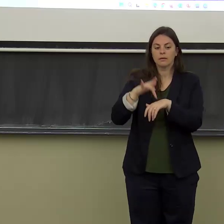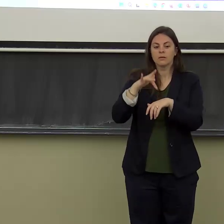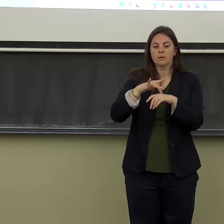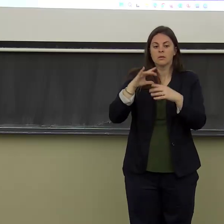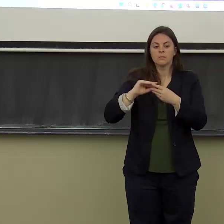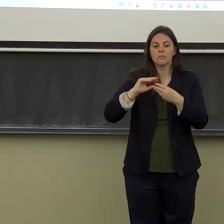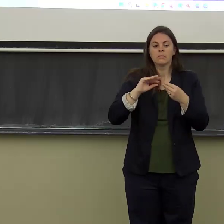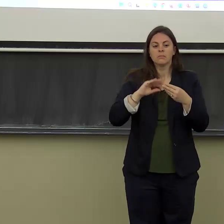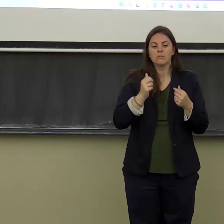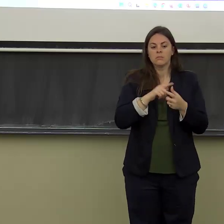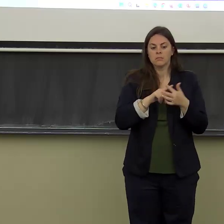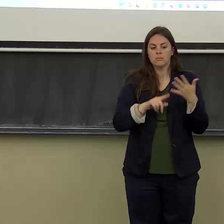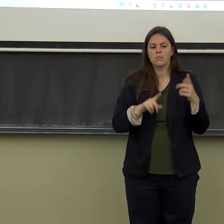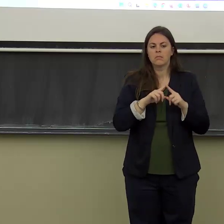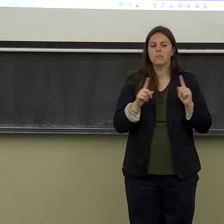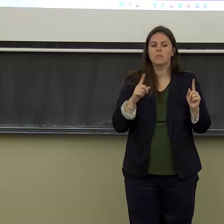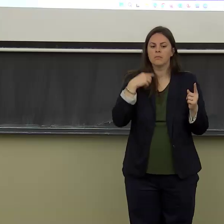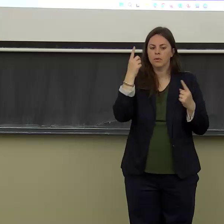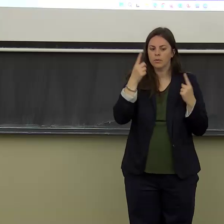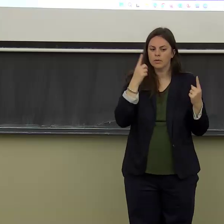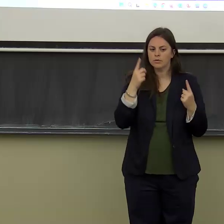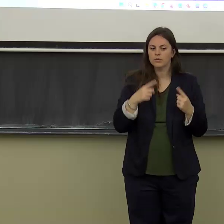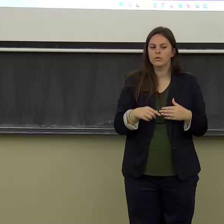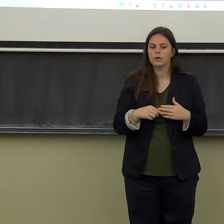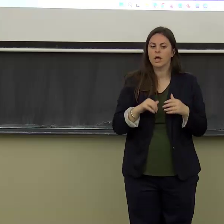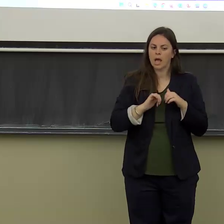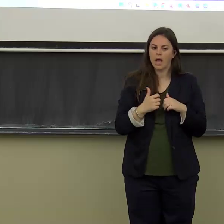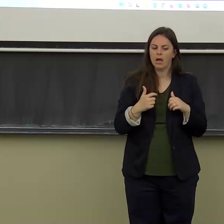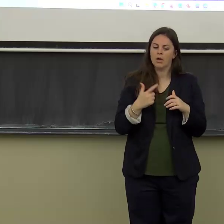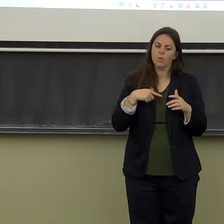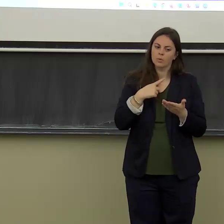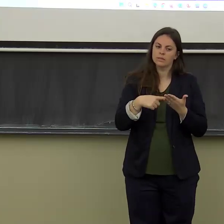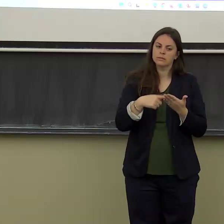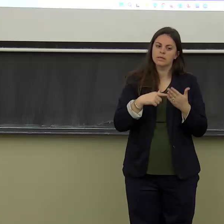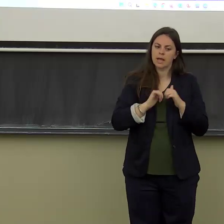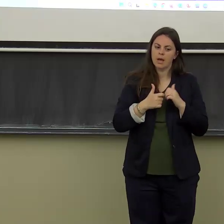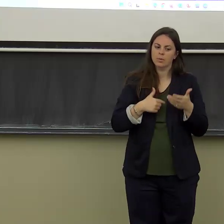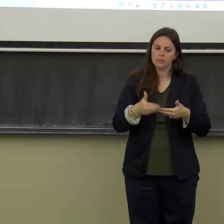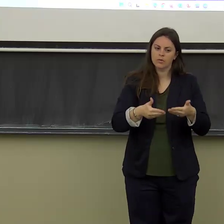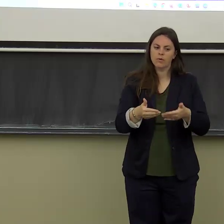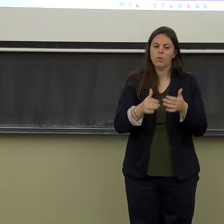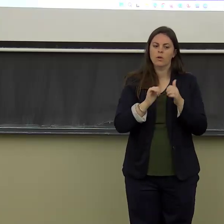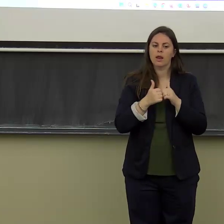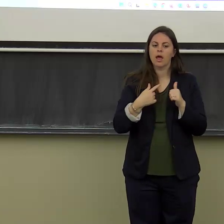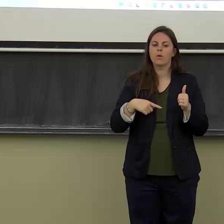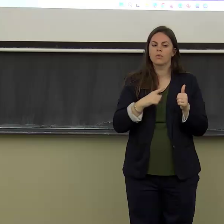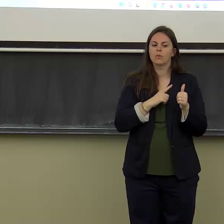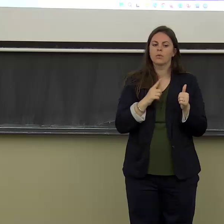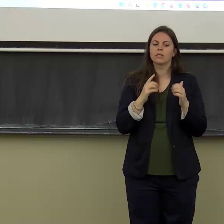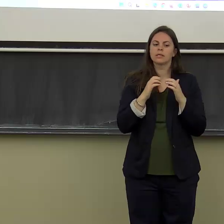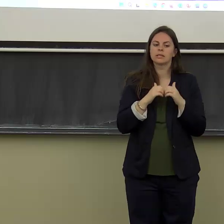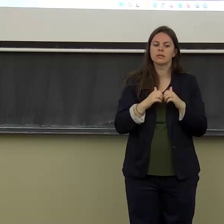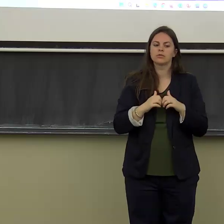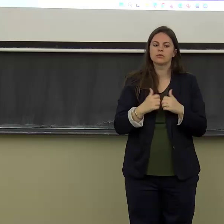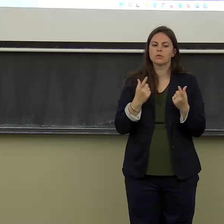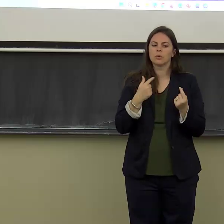we're talking about, you know, how do we move forward, how to deconstruct some of what we know today. I think